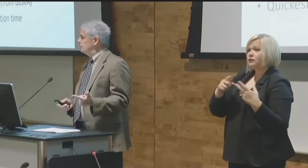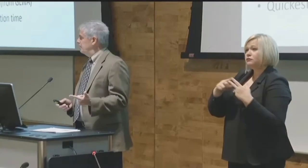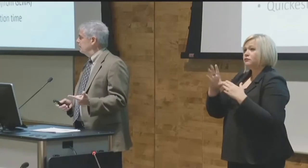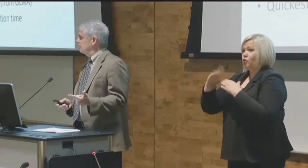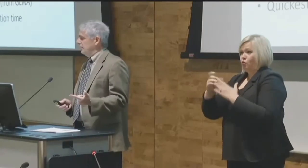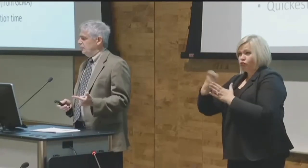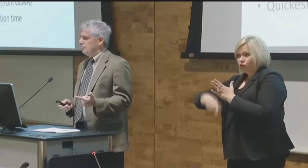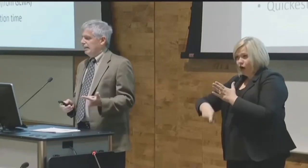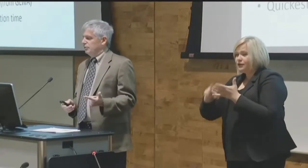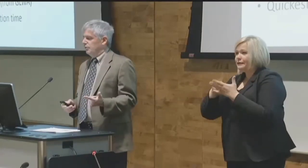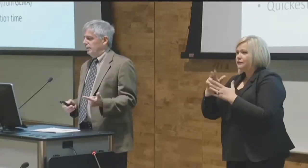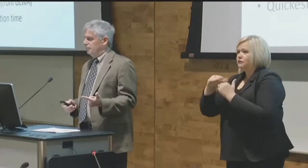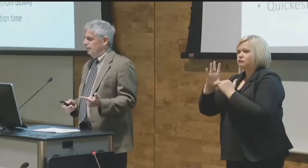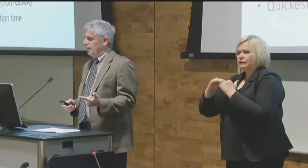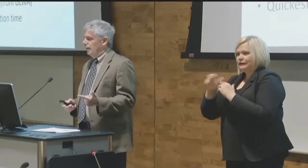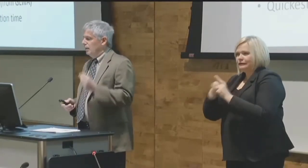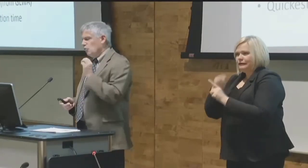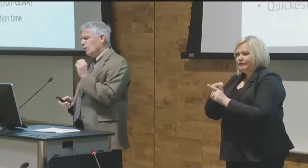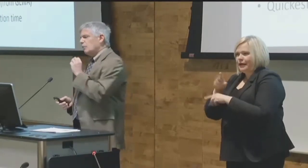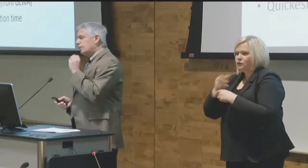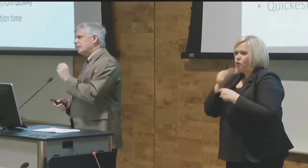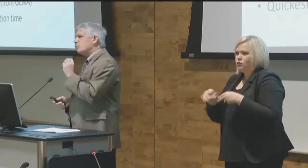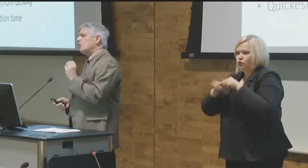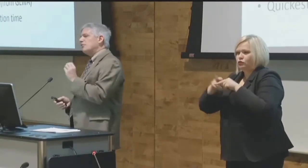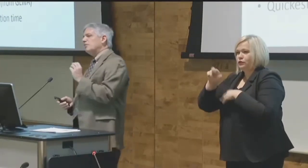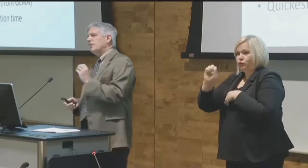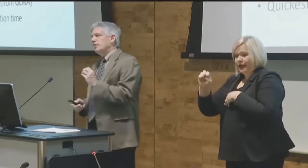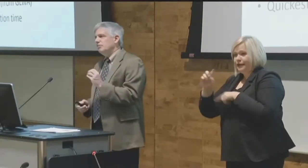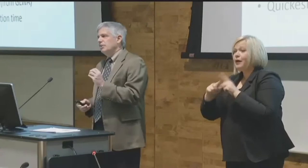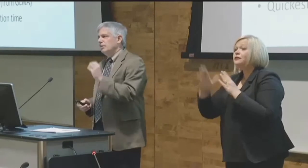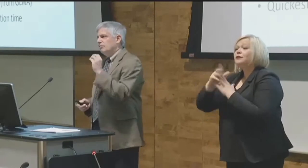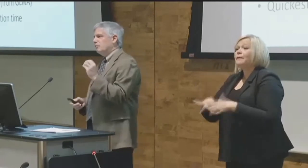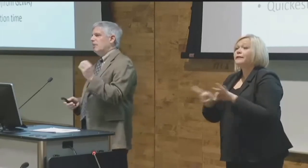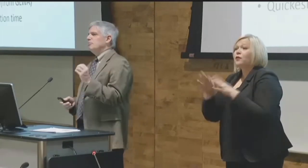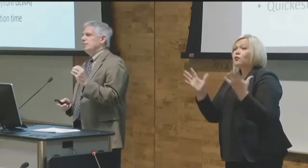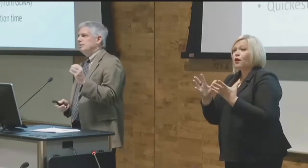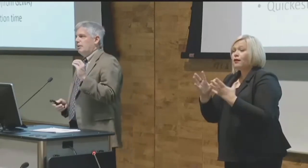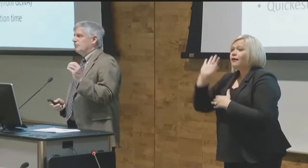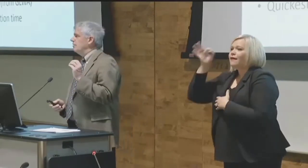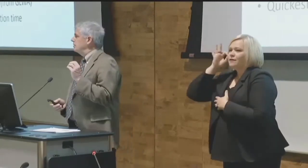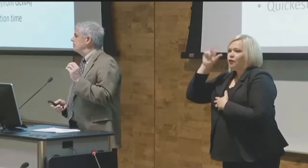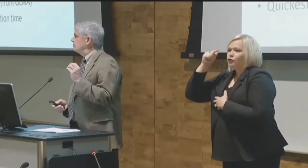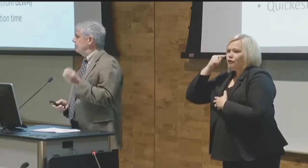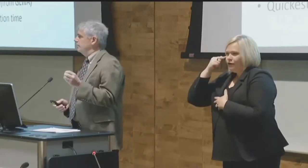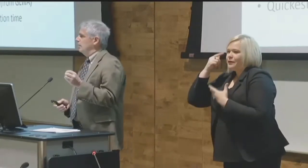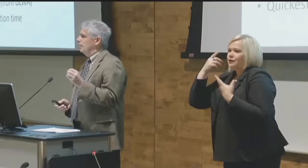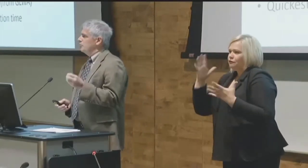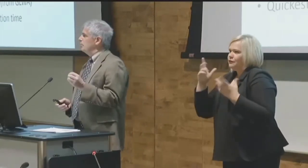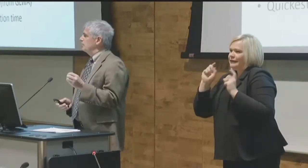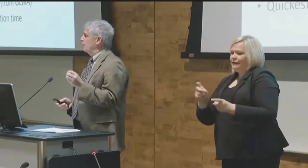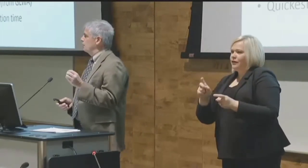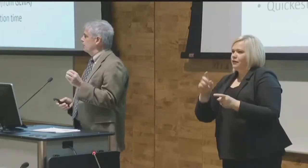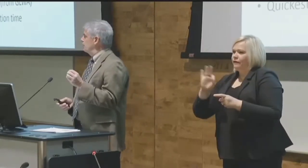solution, which means the least impact on rates. One of the really important things here is the federal government, you know, has given Flint